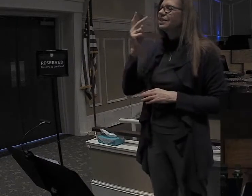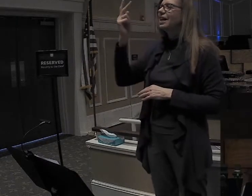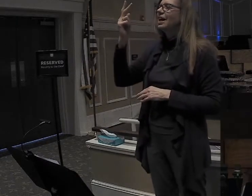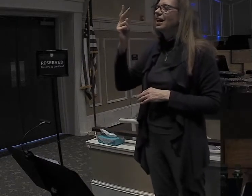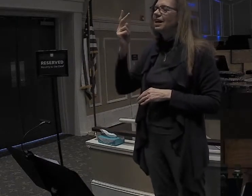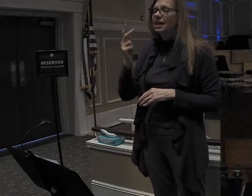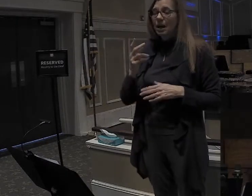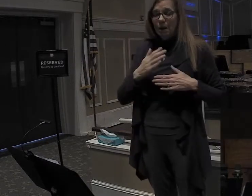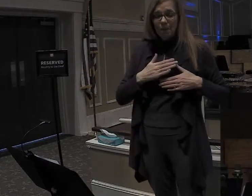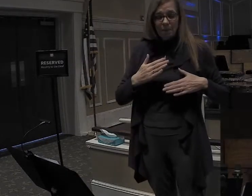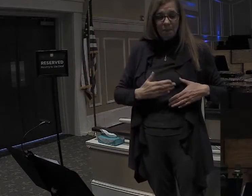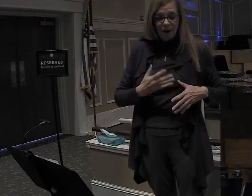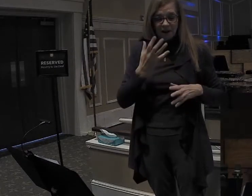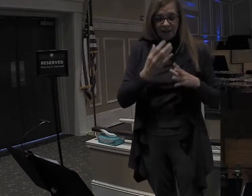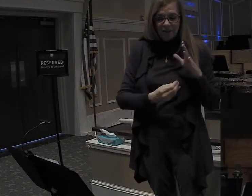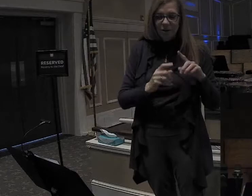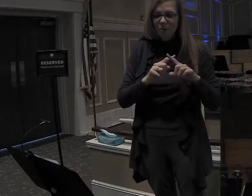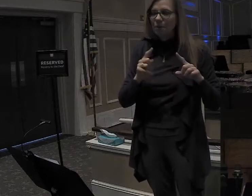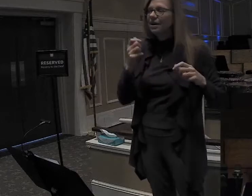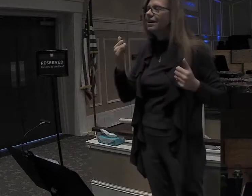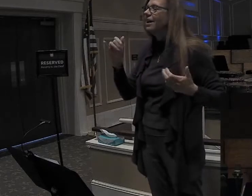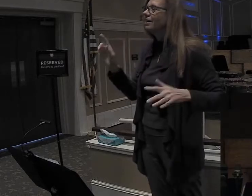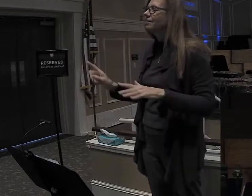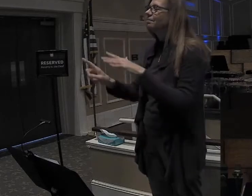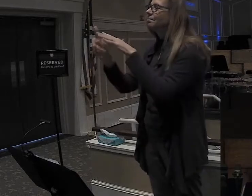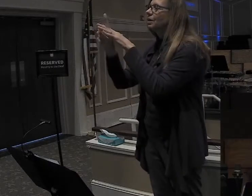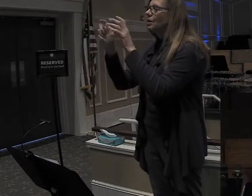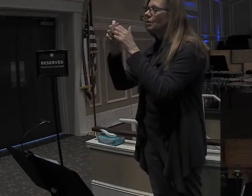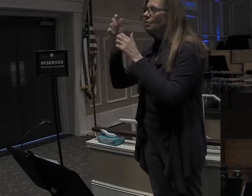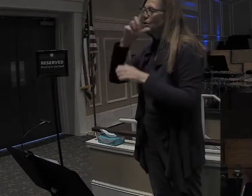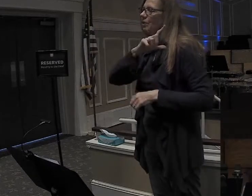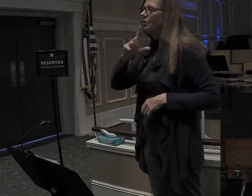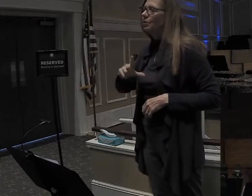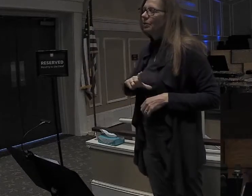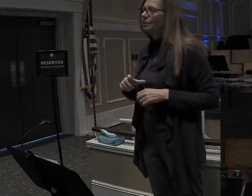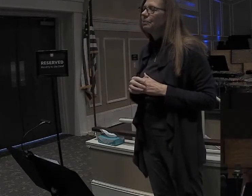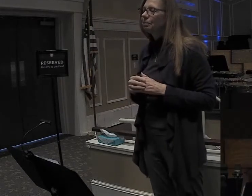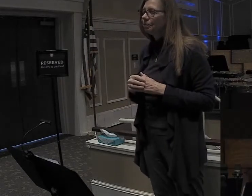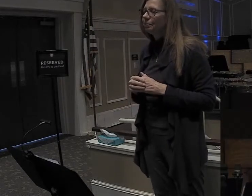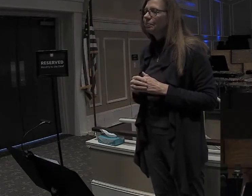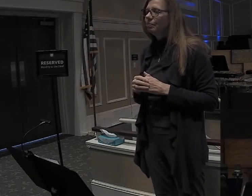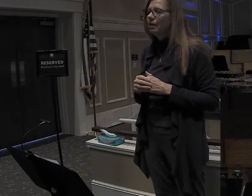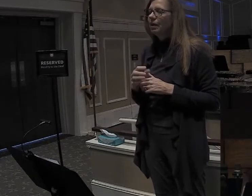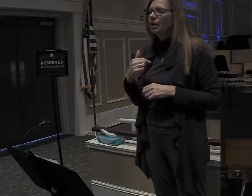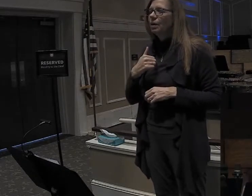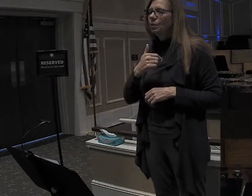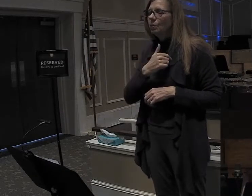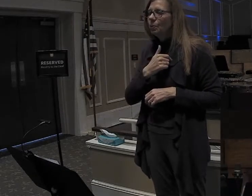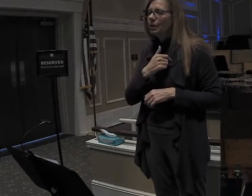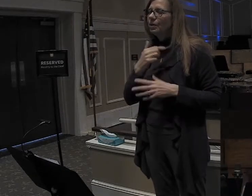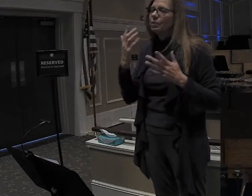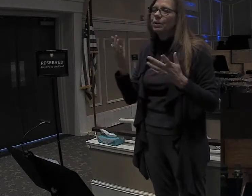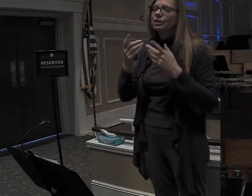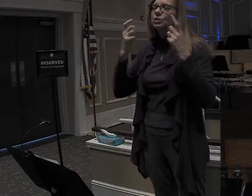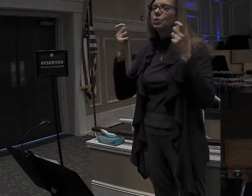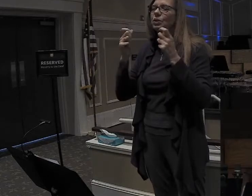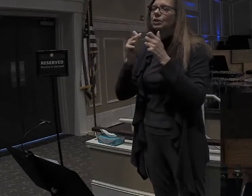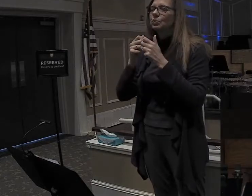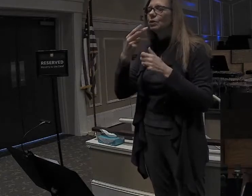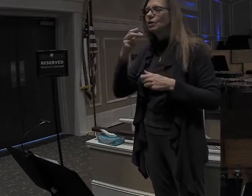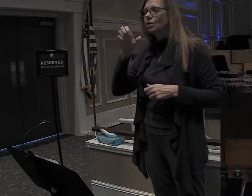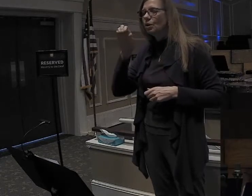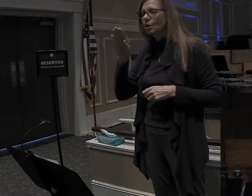absent from the body is to be present with the Lord. And so, Lord, we rejoice with him today.